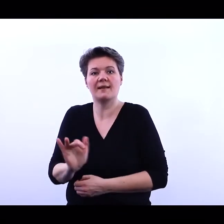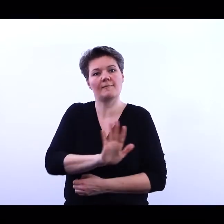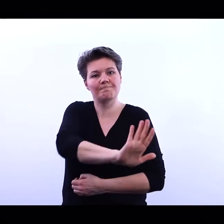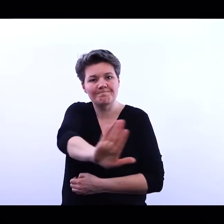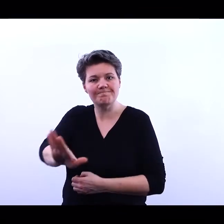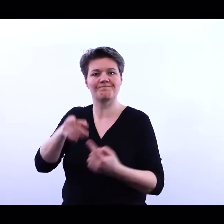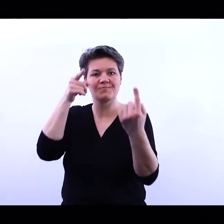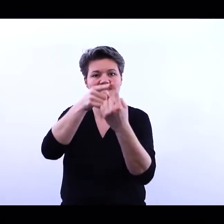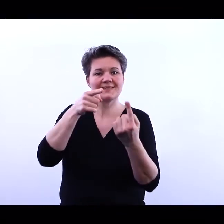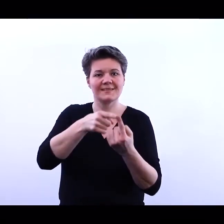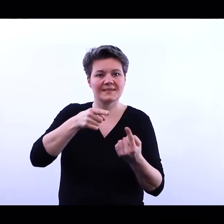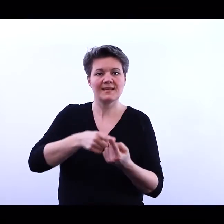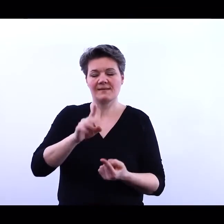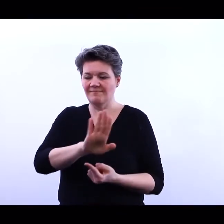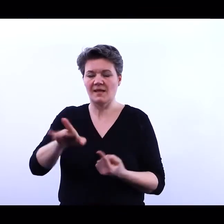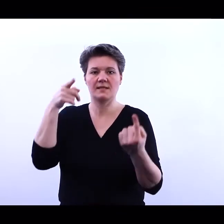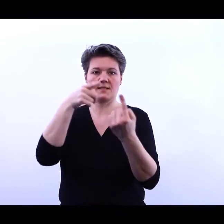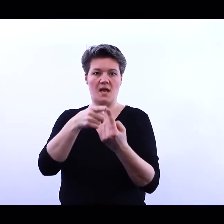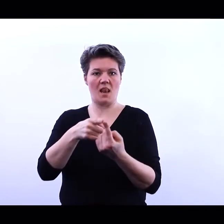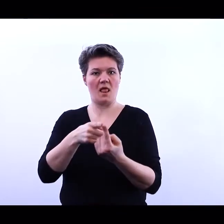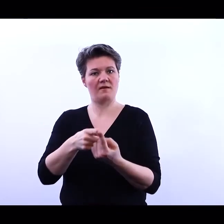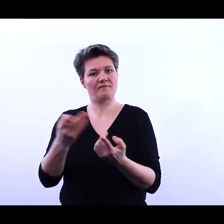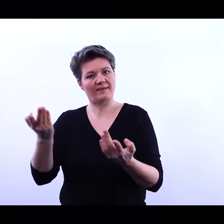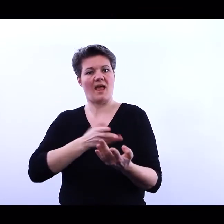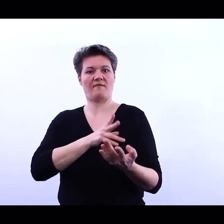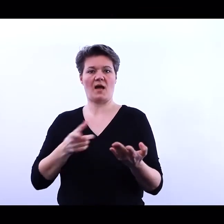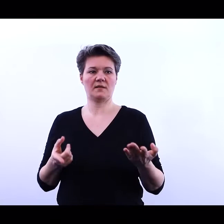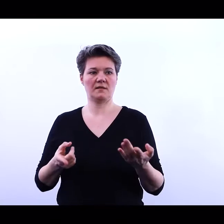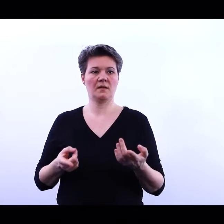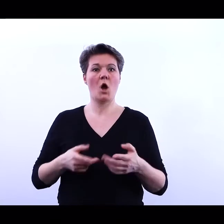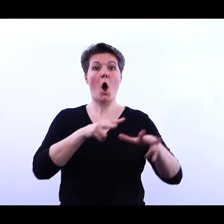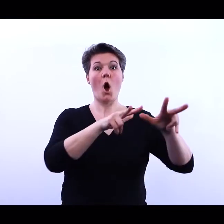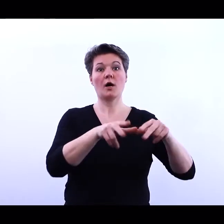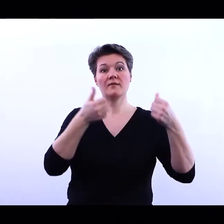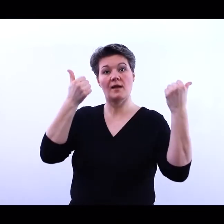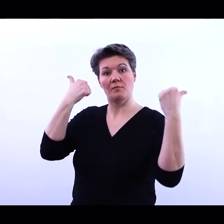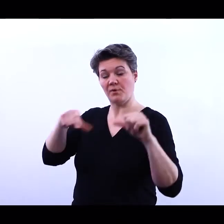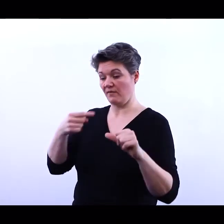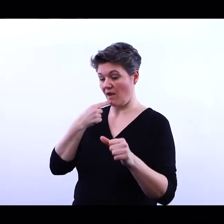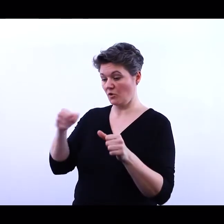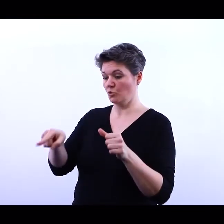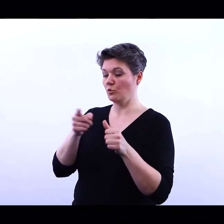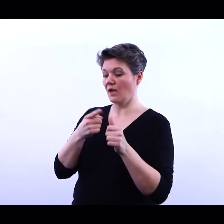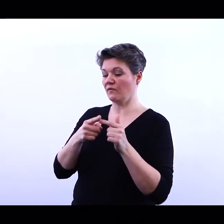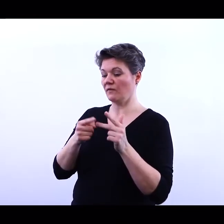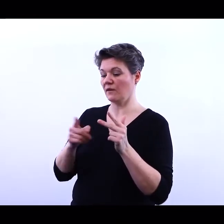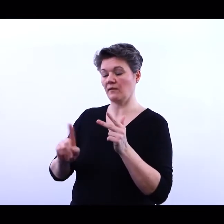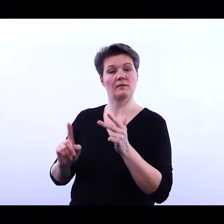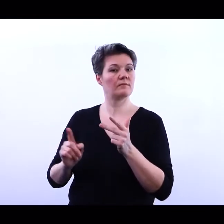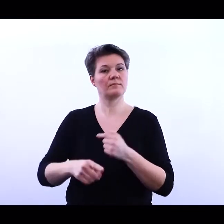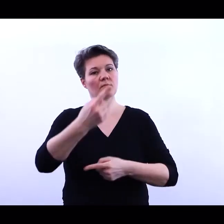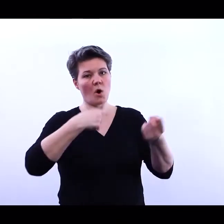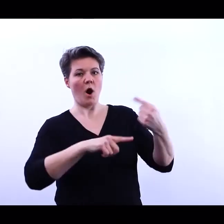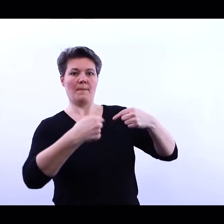goals for what they want to come of their experience and not be told by the organization that what they will get